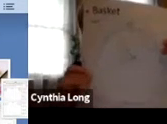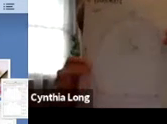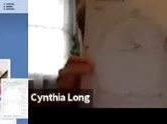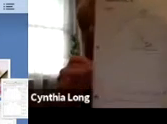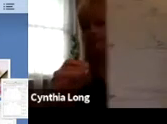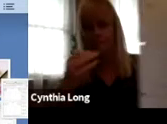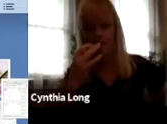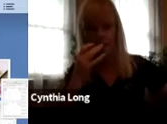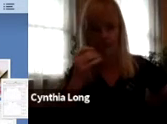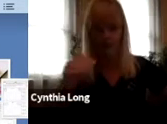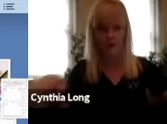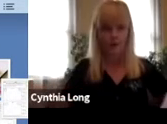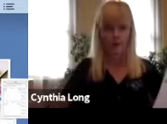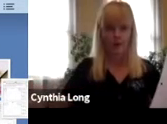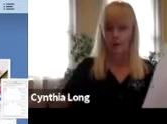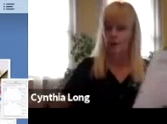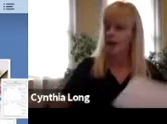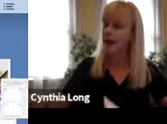like this.